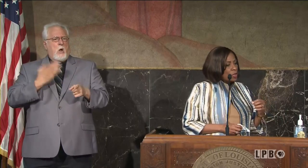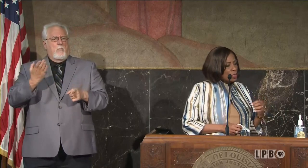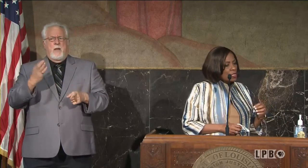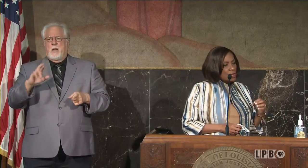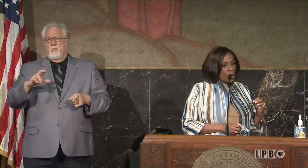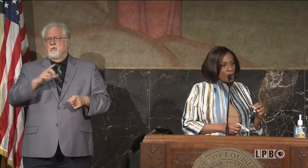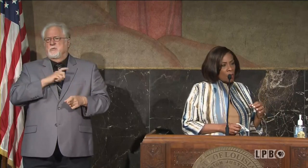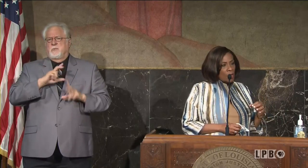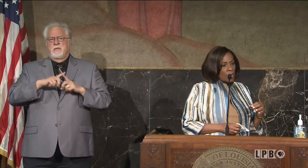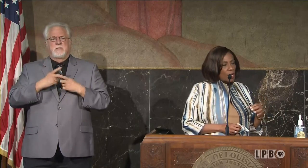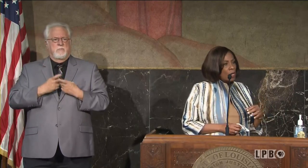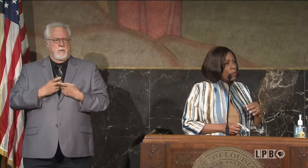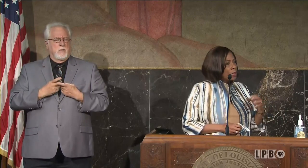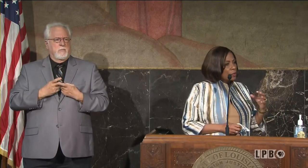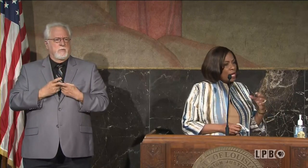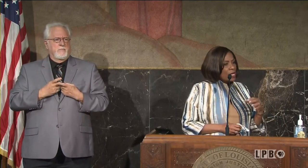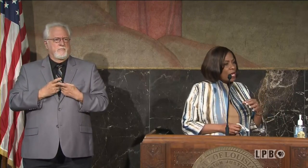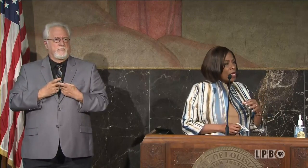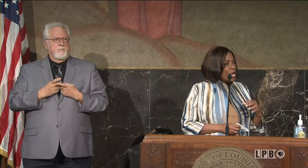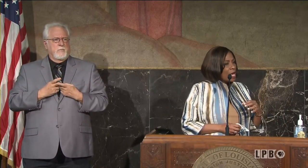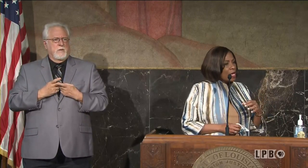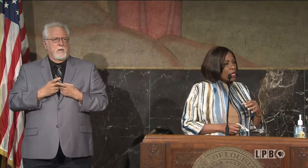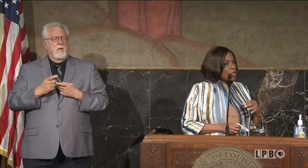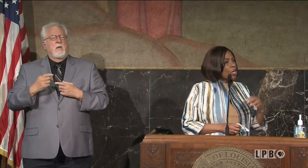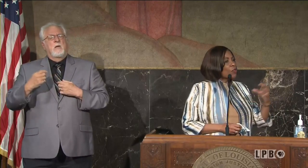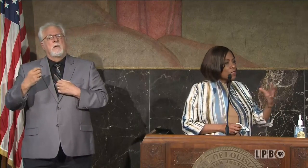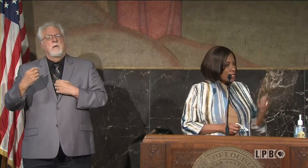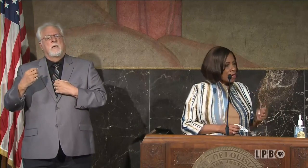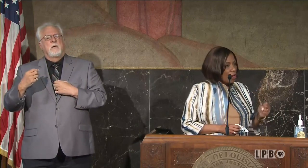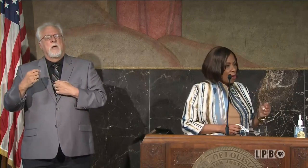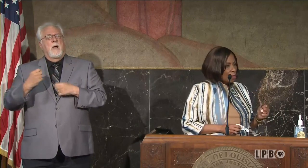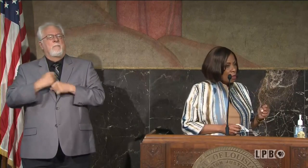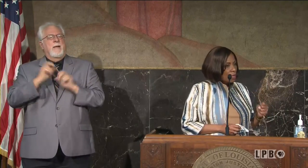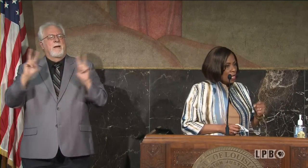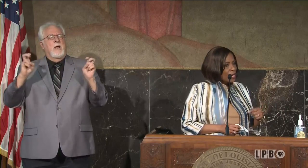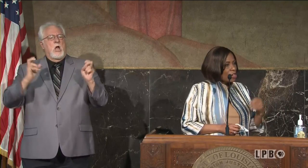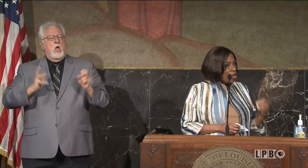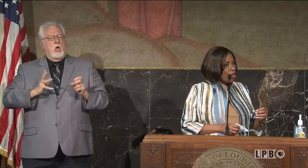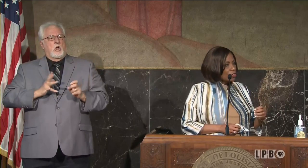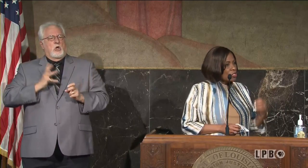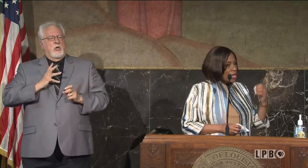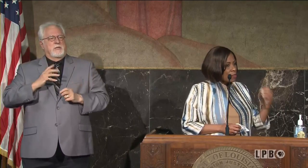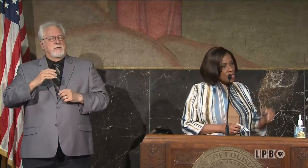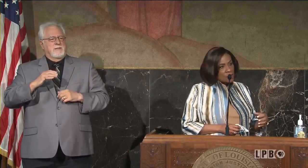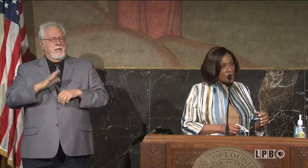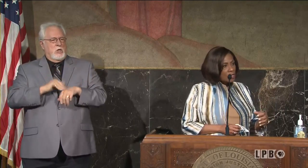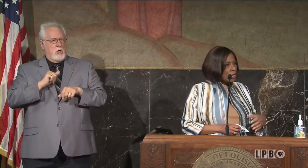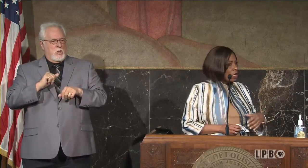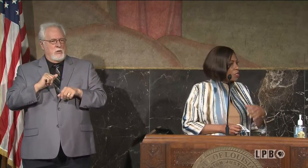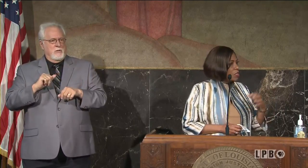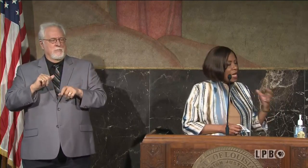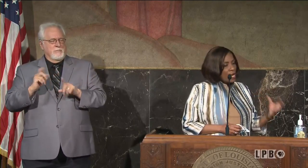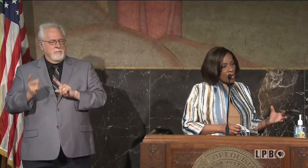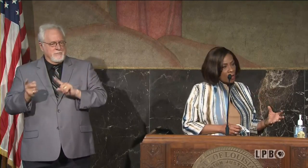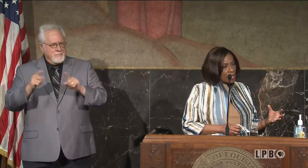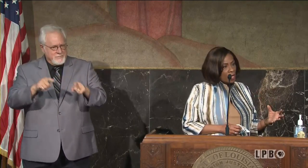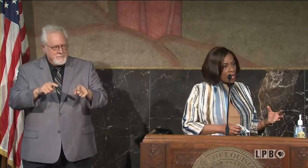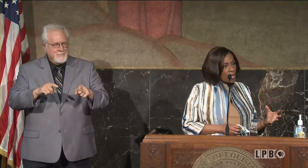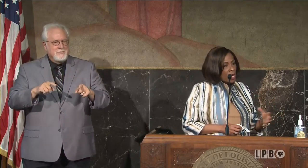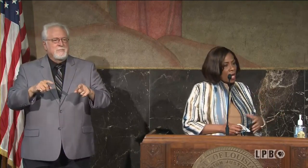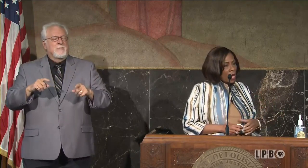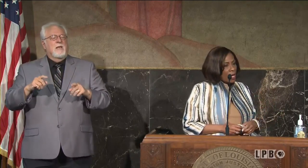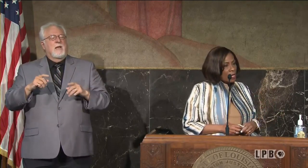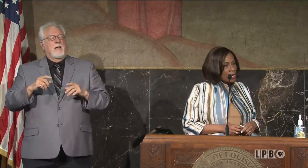Rouge Police Department made a courtesy call, a polite call to that business, to that